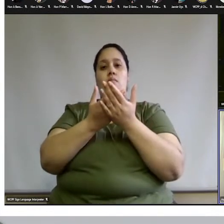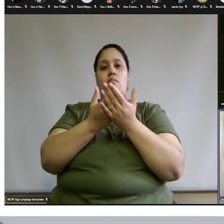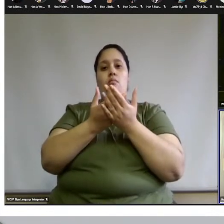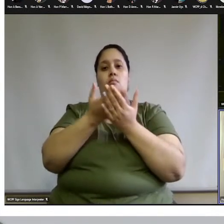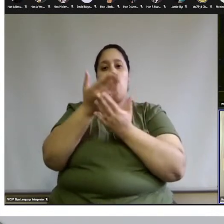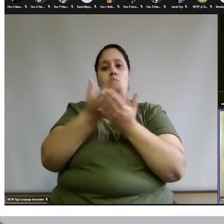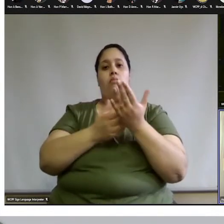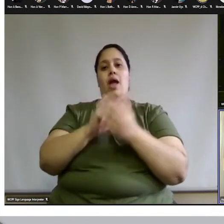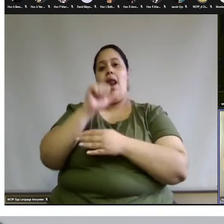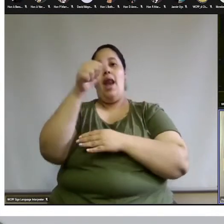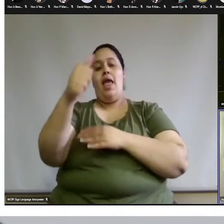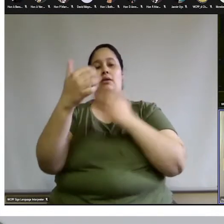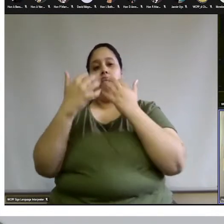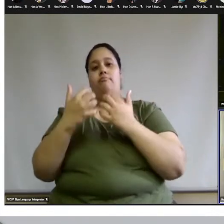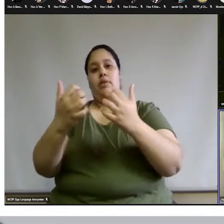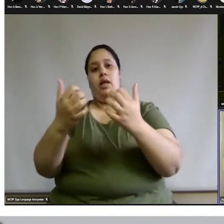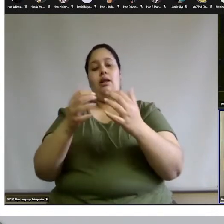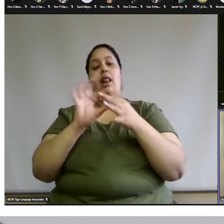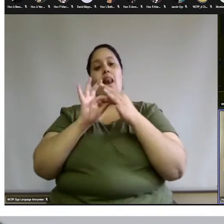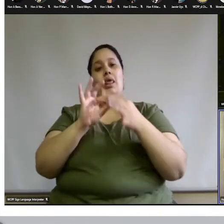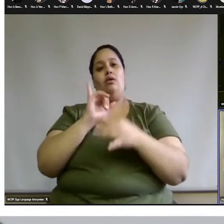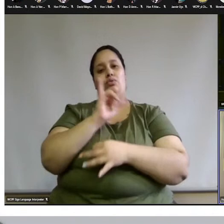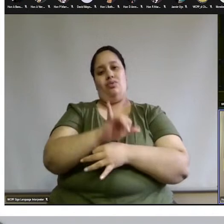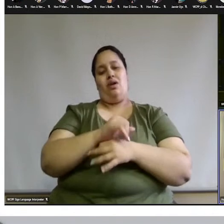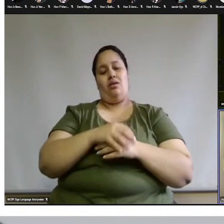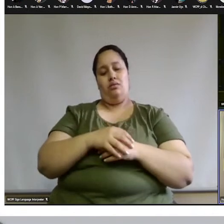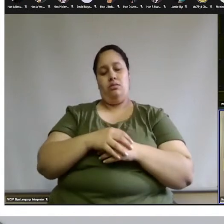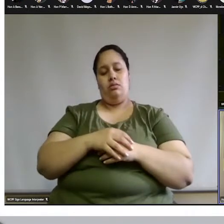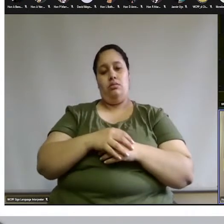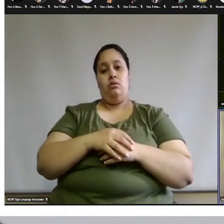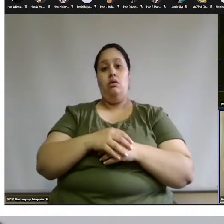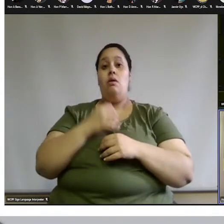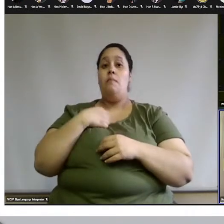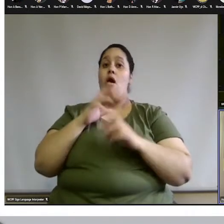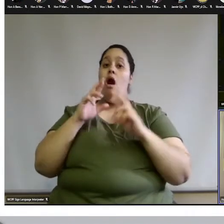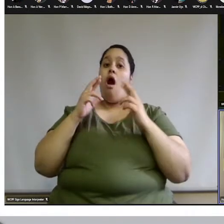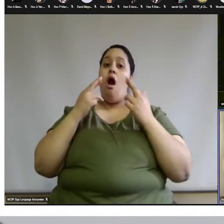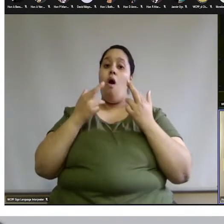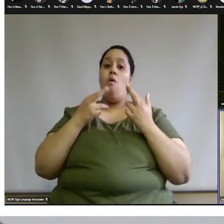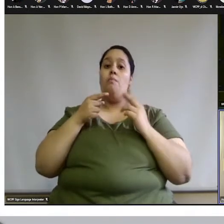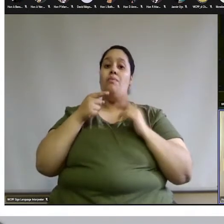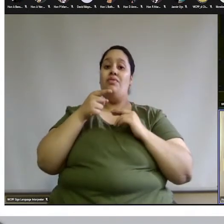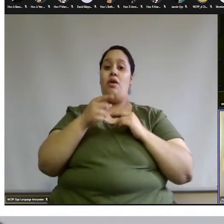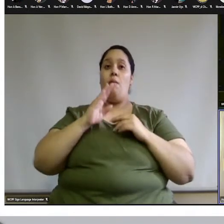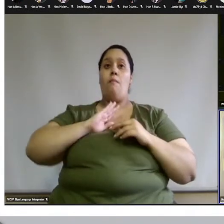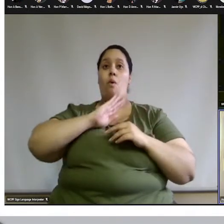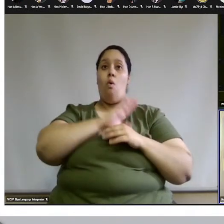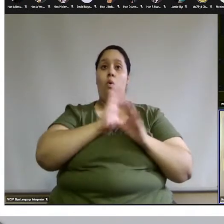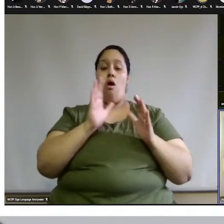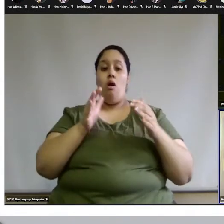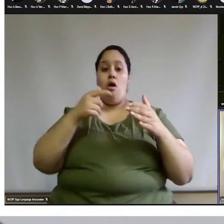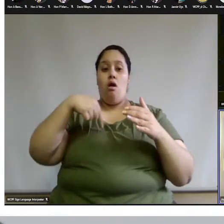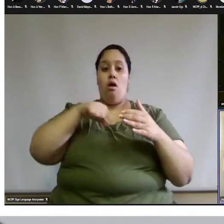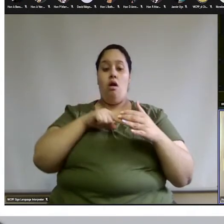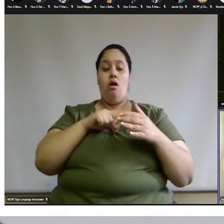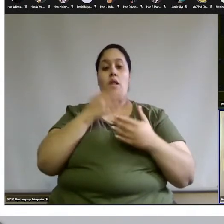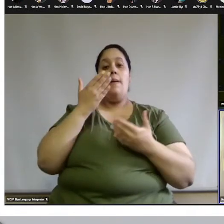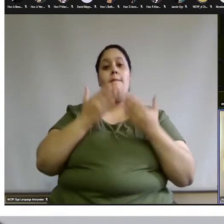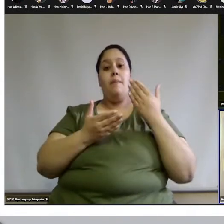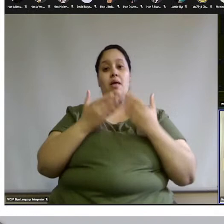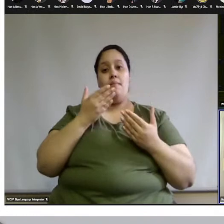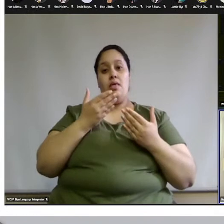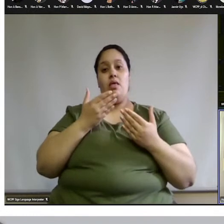session in this regard, hoping that the demarcation board could be asked